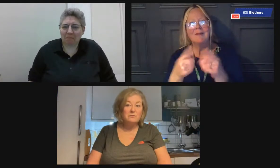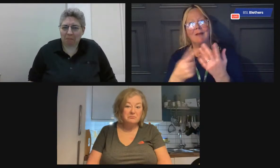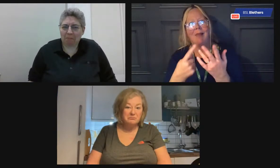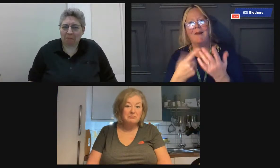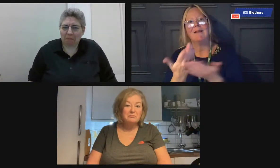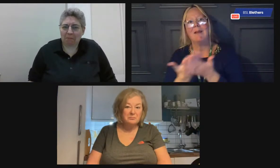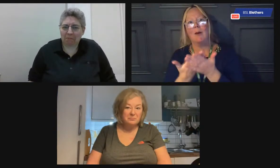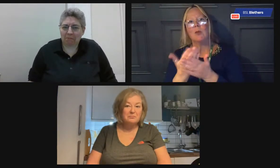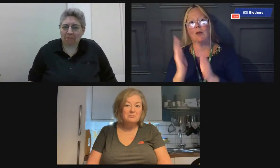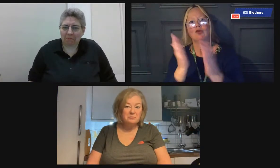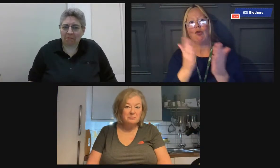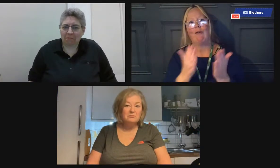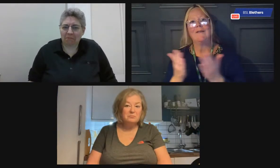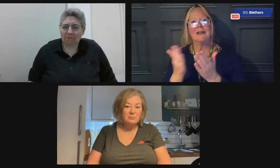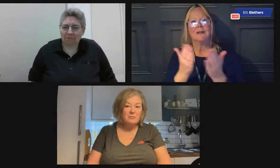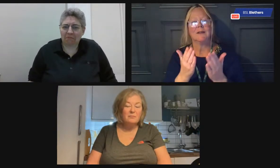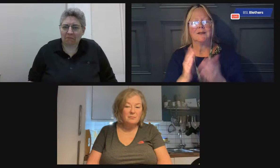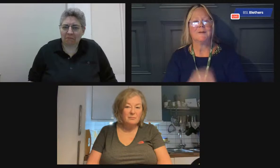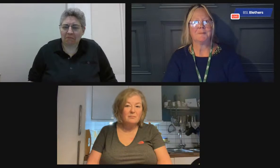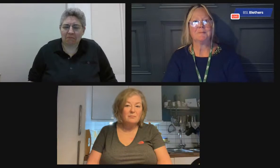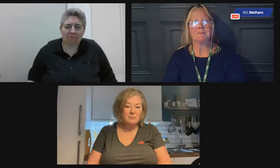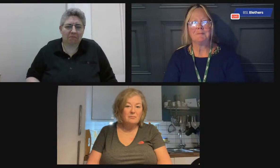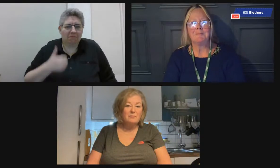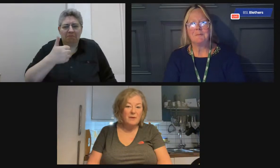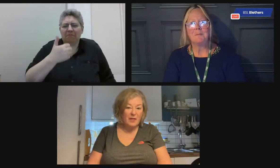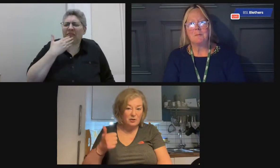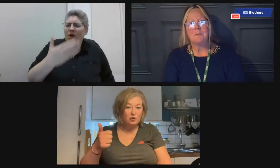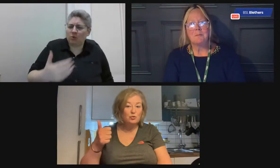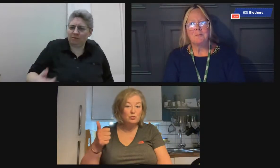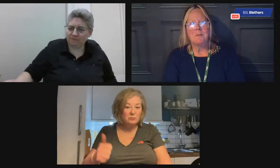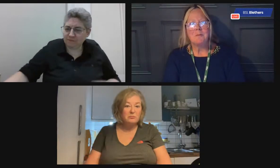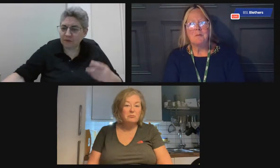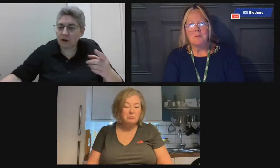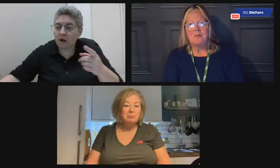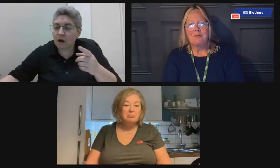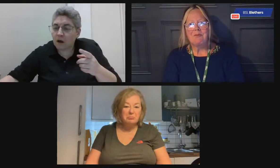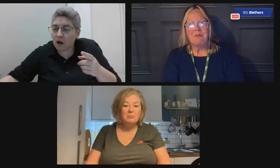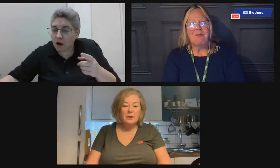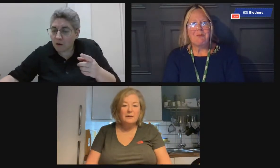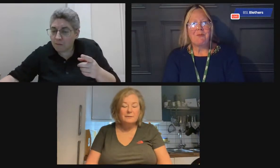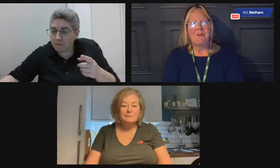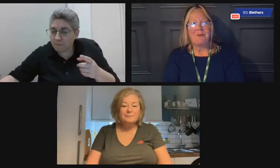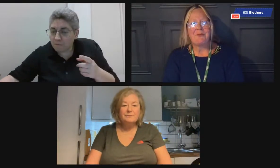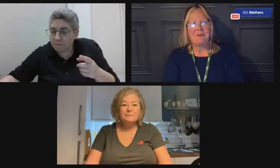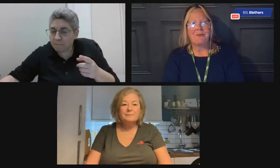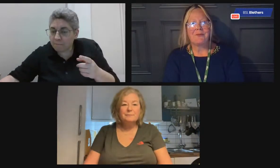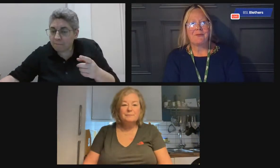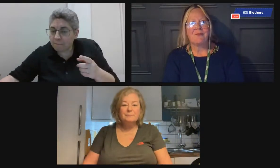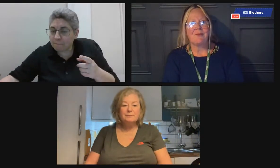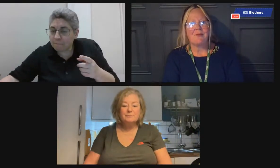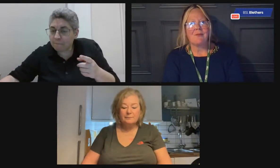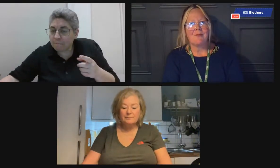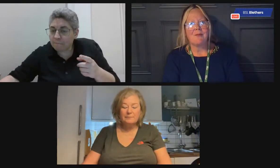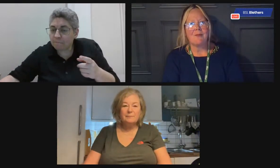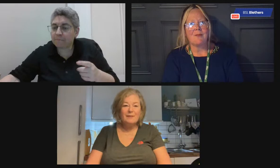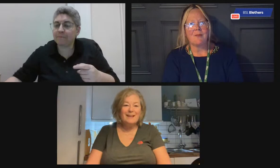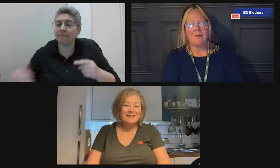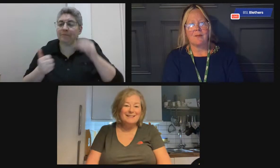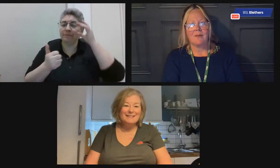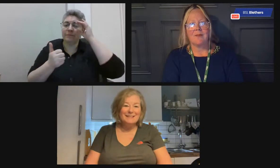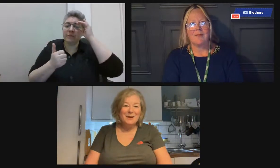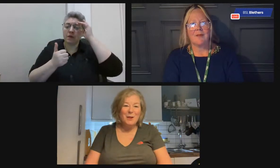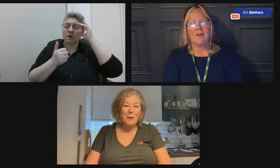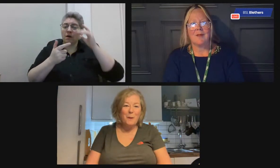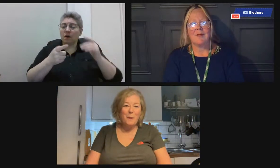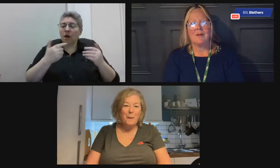make sure that Deaf for Deaf are going to be involved. I'll be contacting you to work together to provide counselling